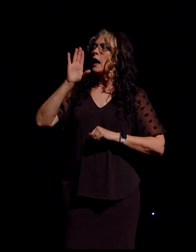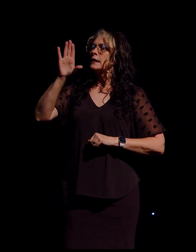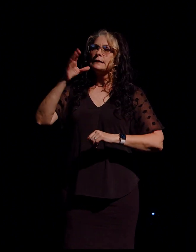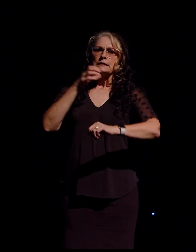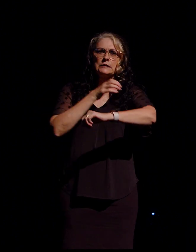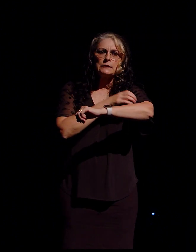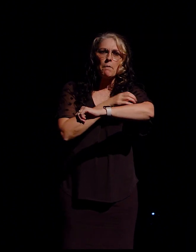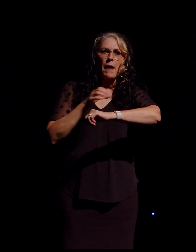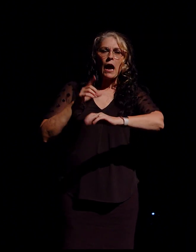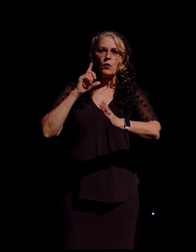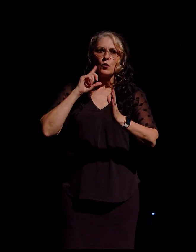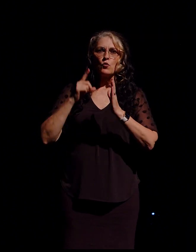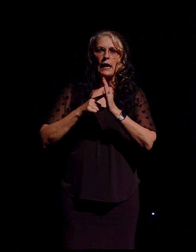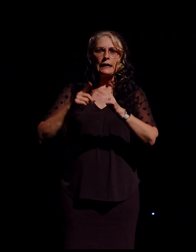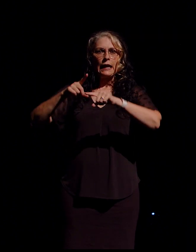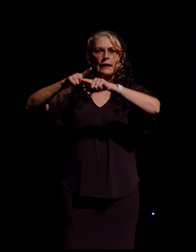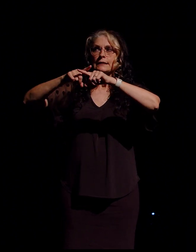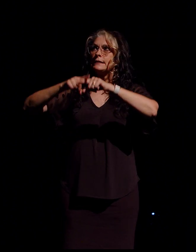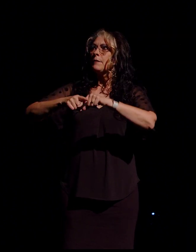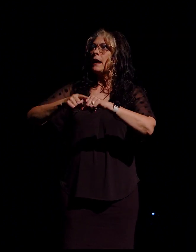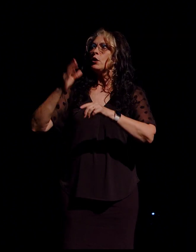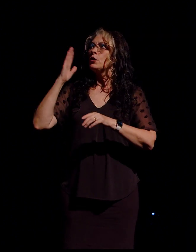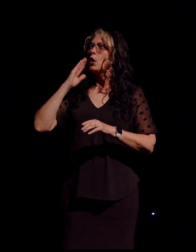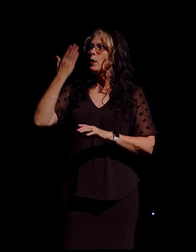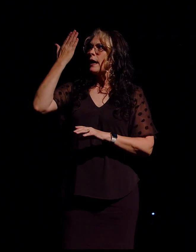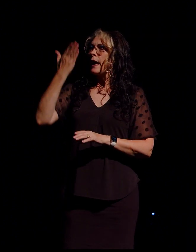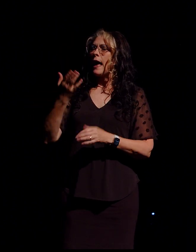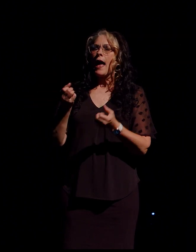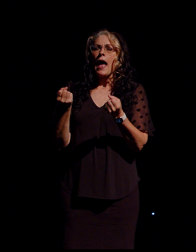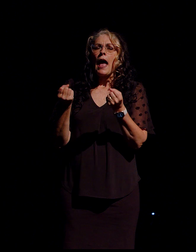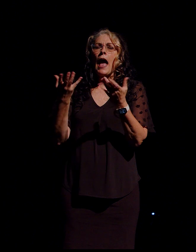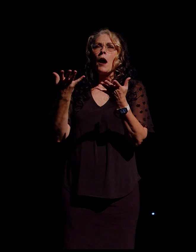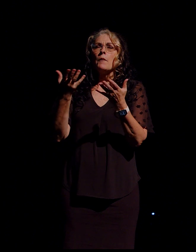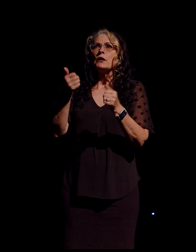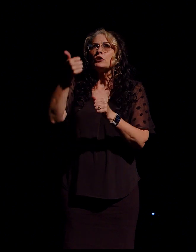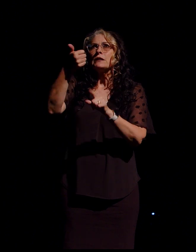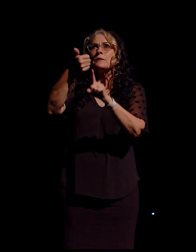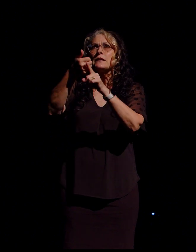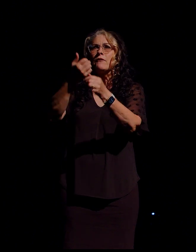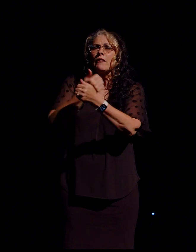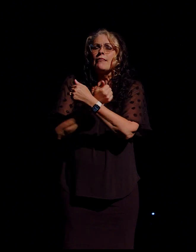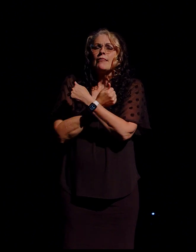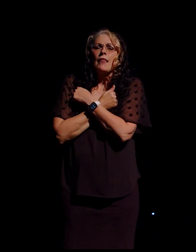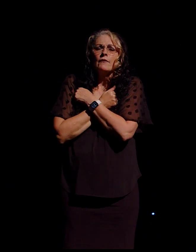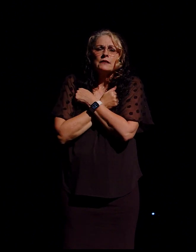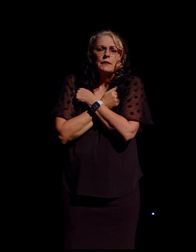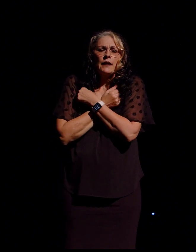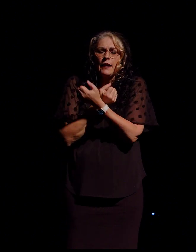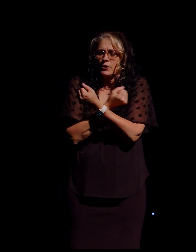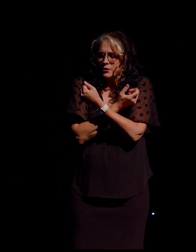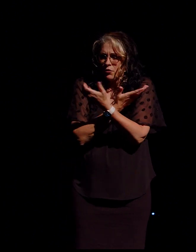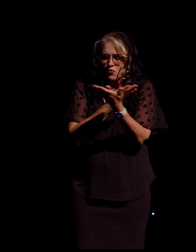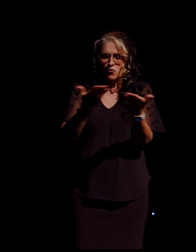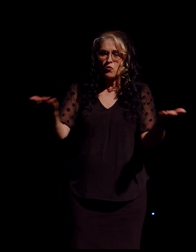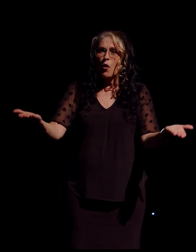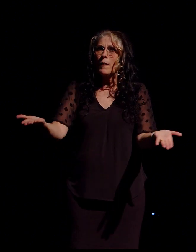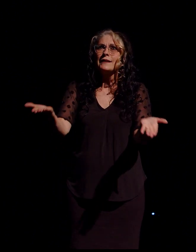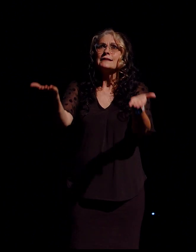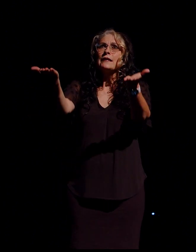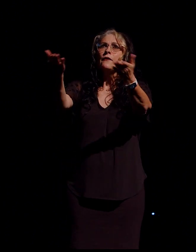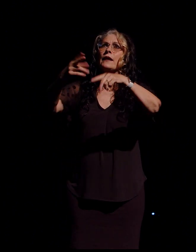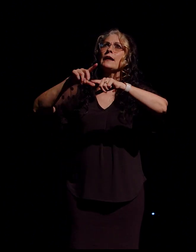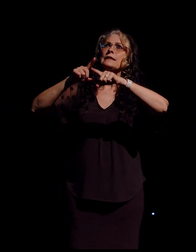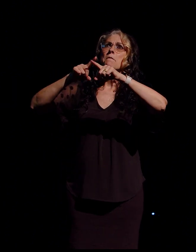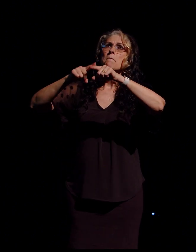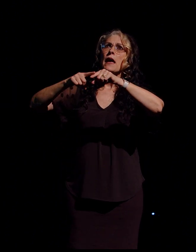is, and then knowing how He loves me and throwing myself on Him, depending